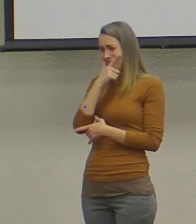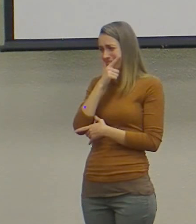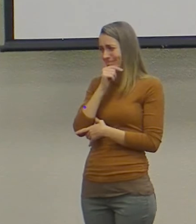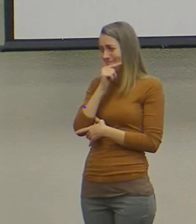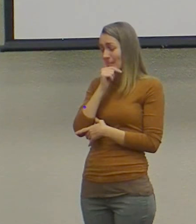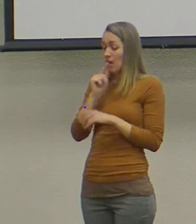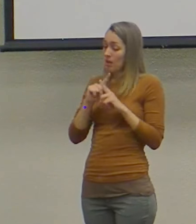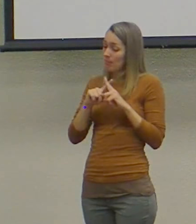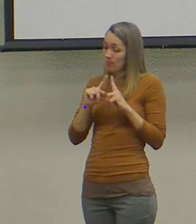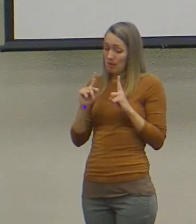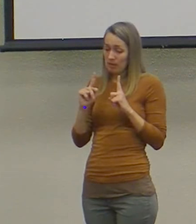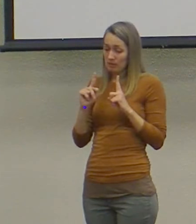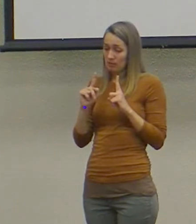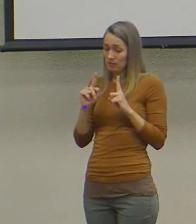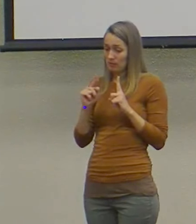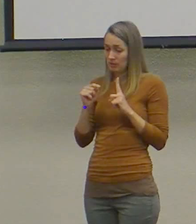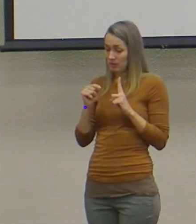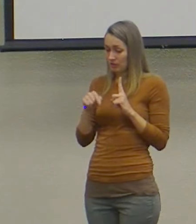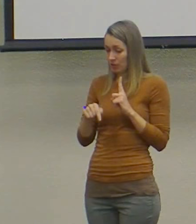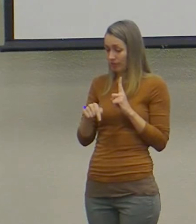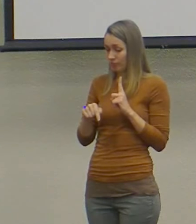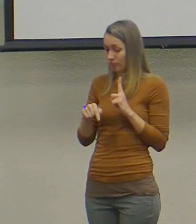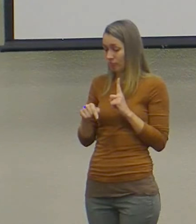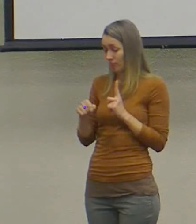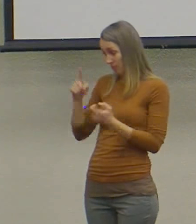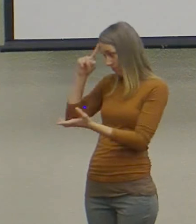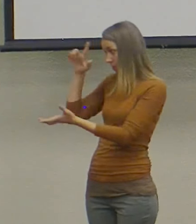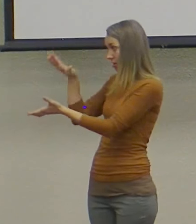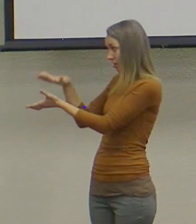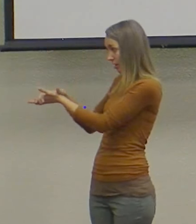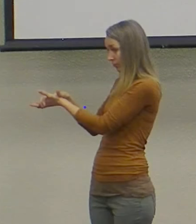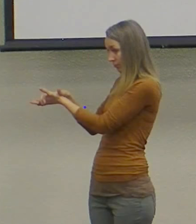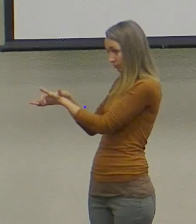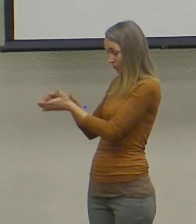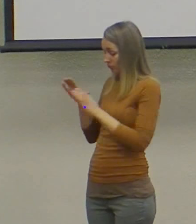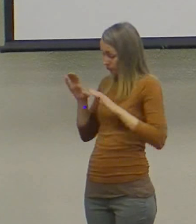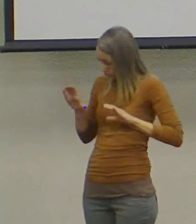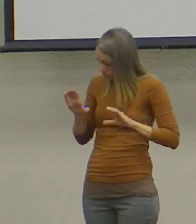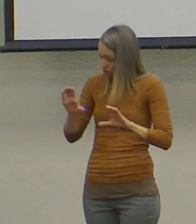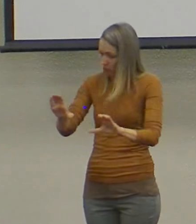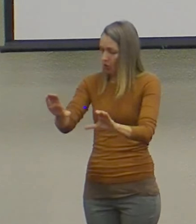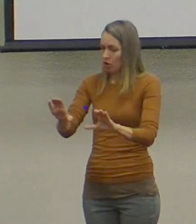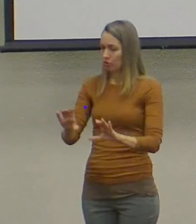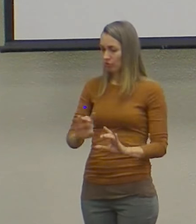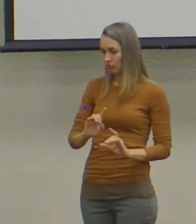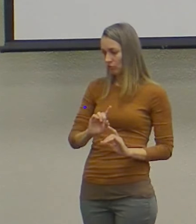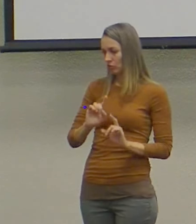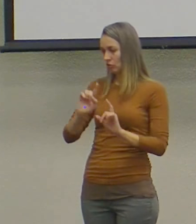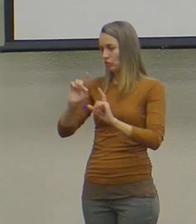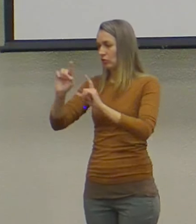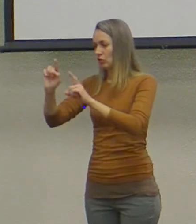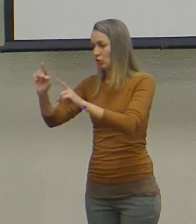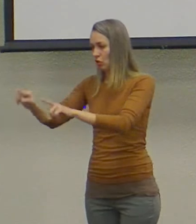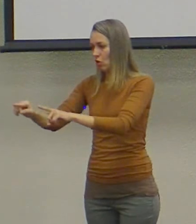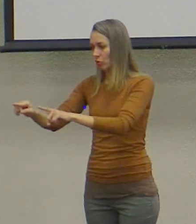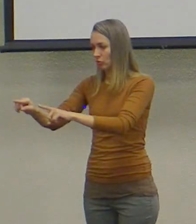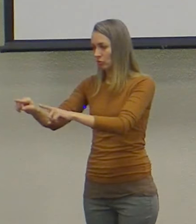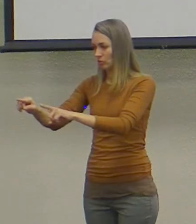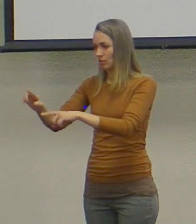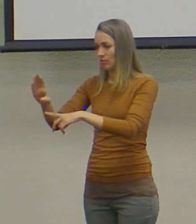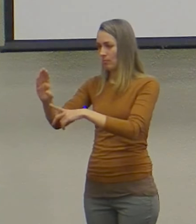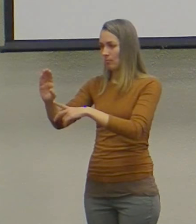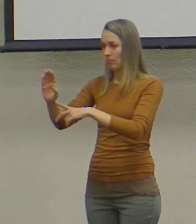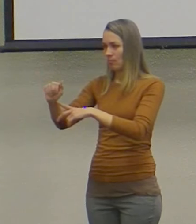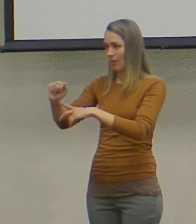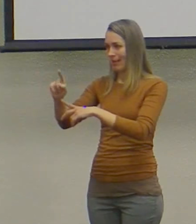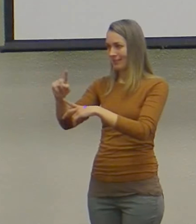But she believes and she acts. And so she gets to the floor, and the scripture says, verse 7, when Boaz had finished eating